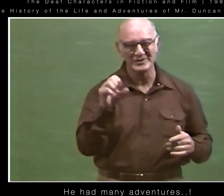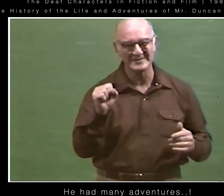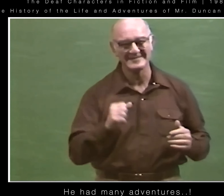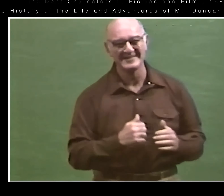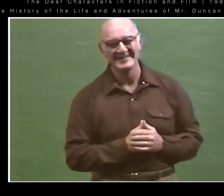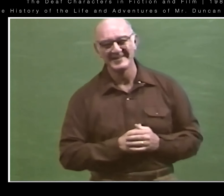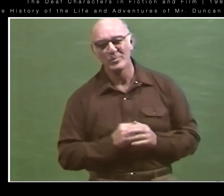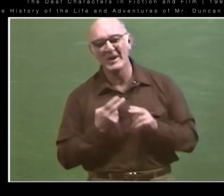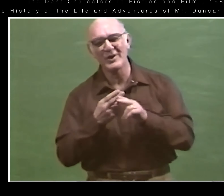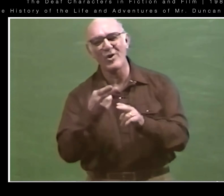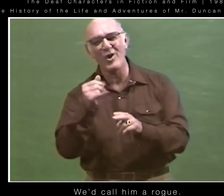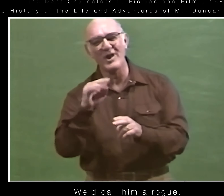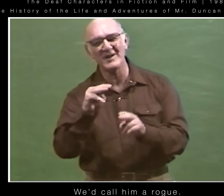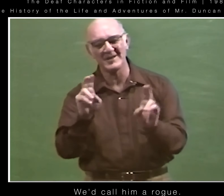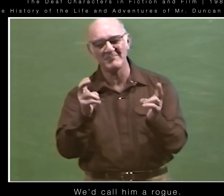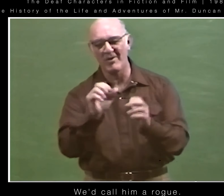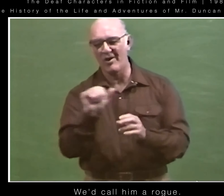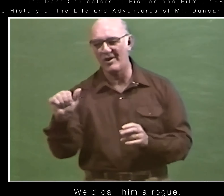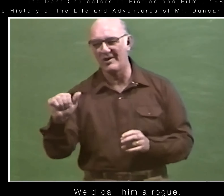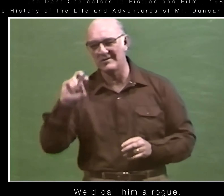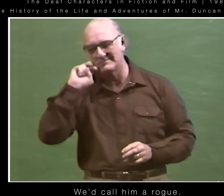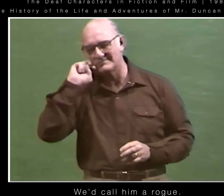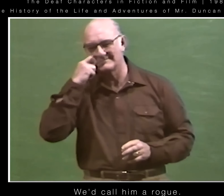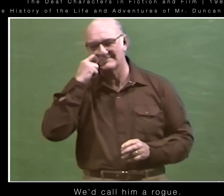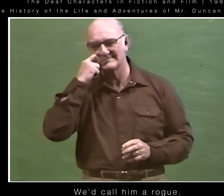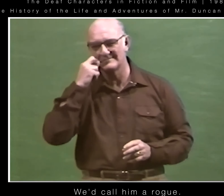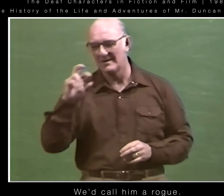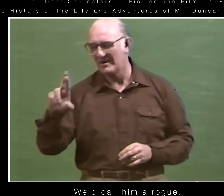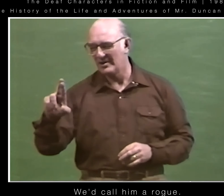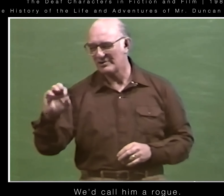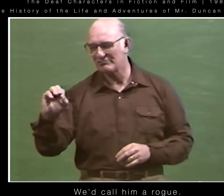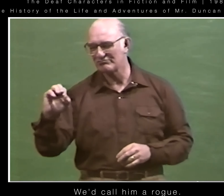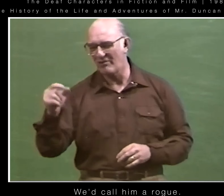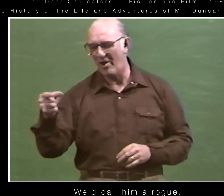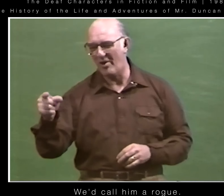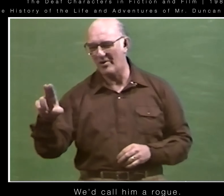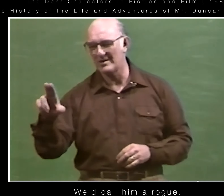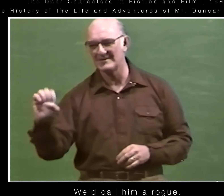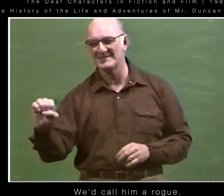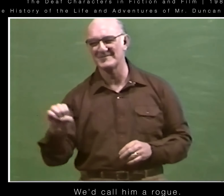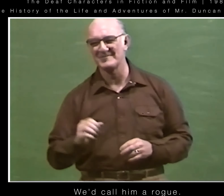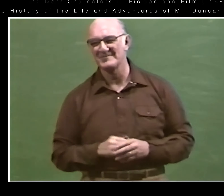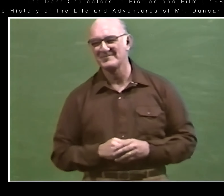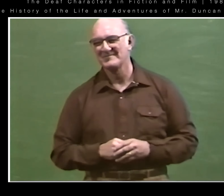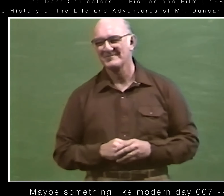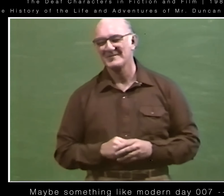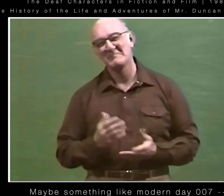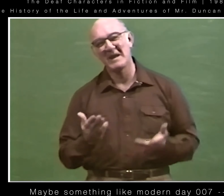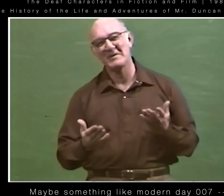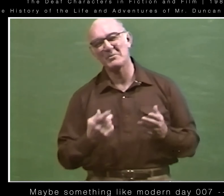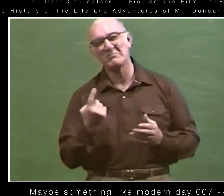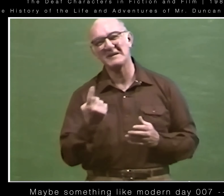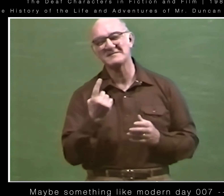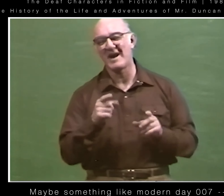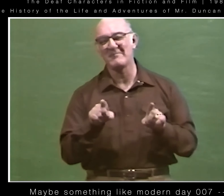adventures. We call him a rogue. Maybe he would be something